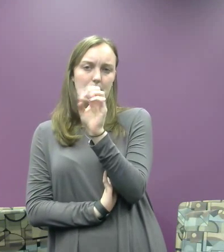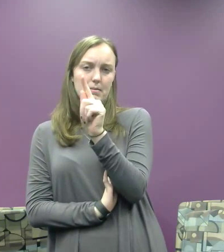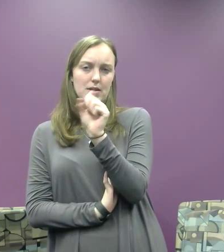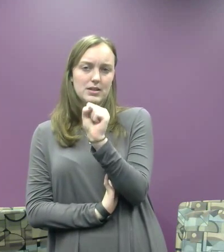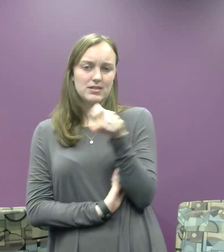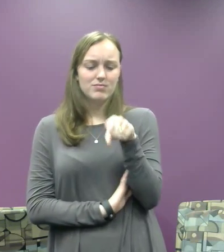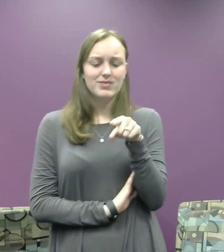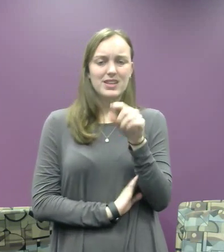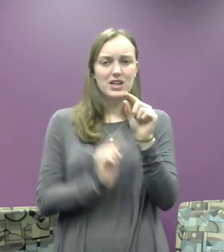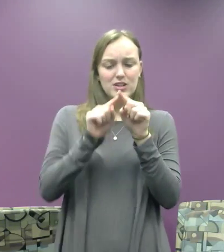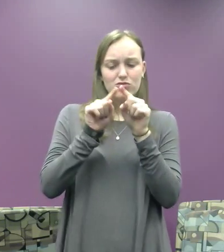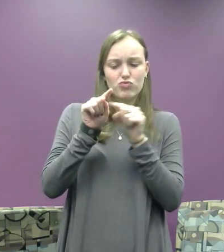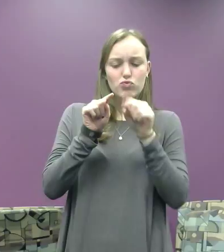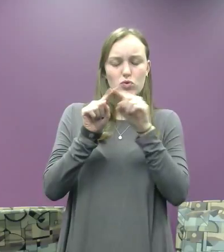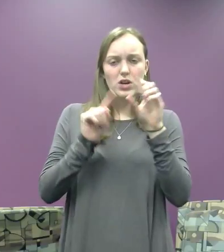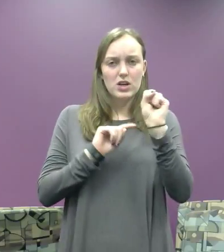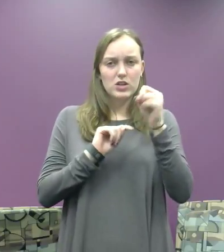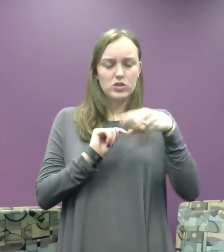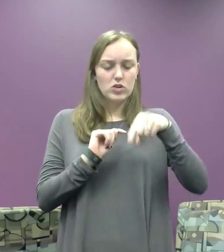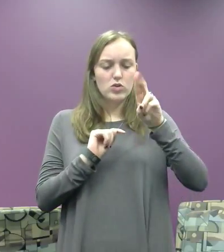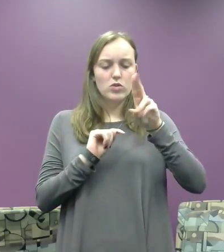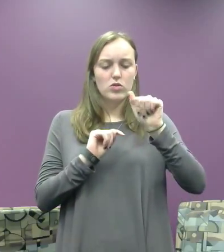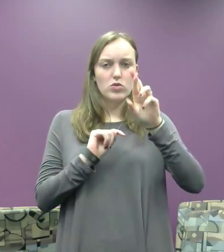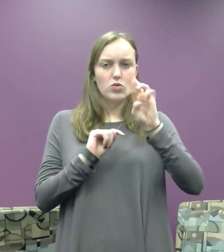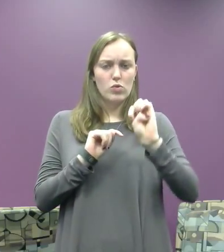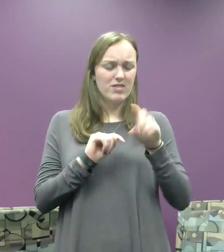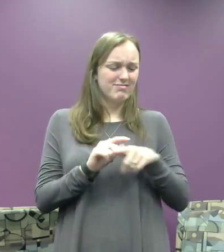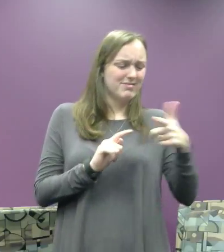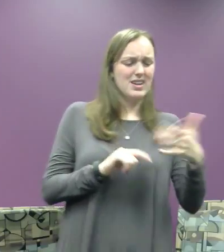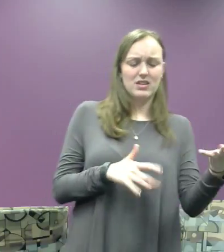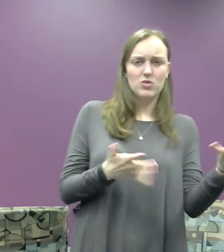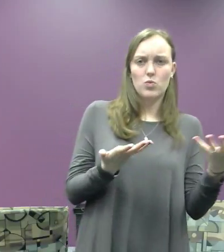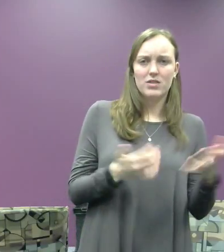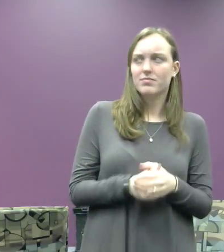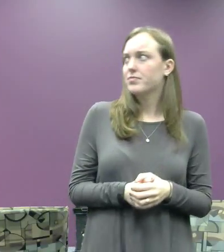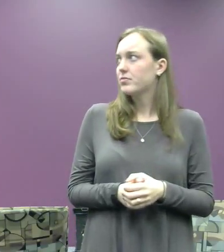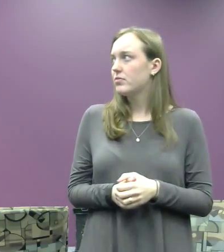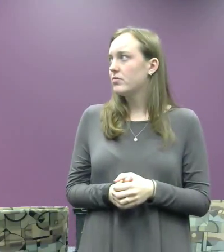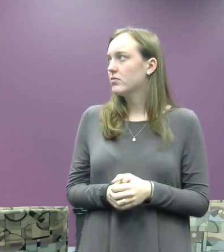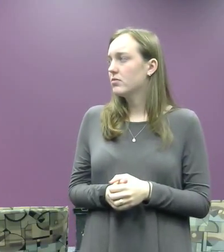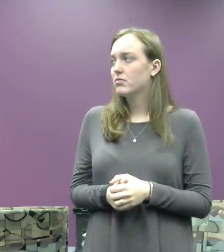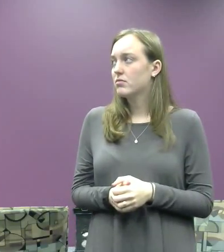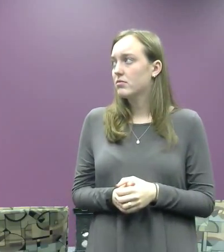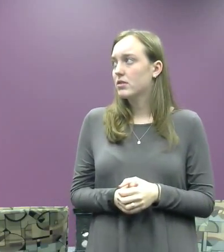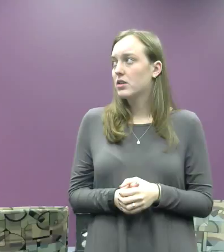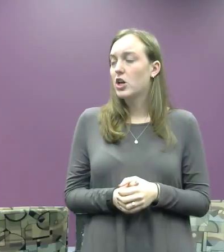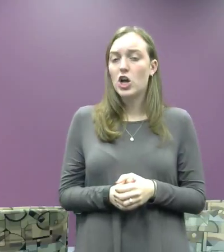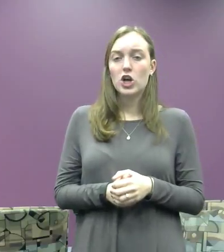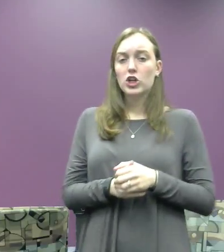with squares, our next step might be what? There you go, good for you, perfect. Fill it